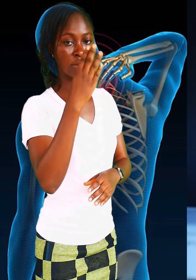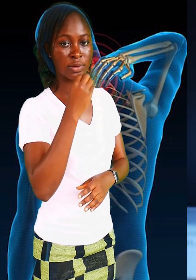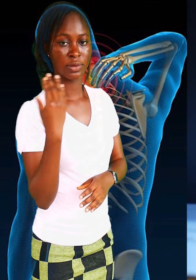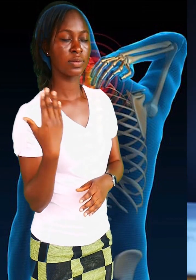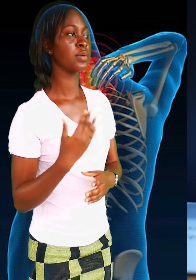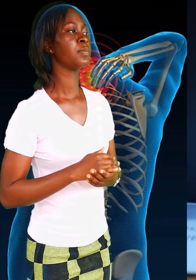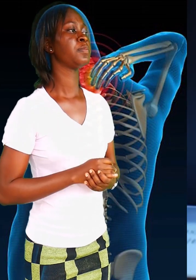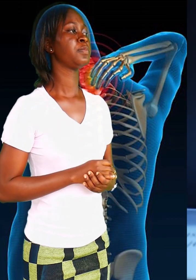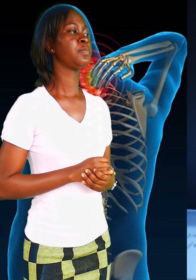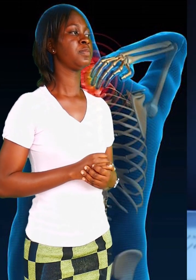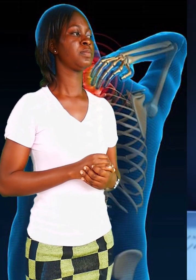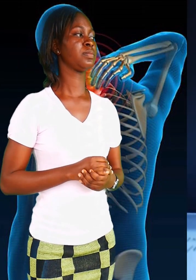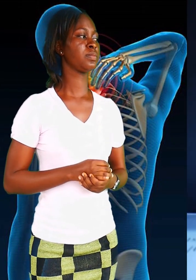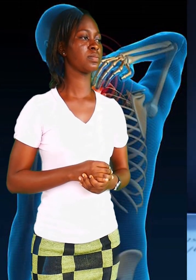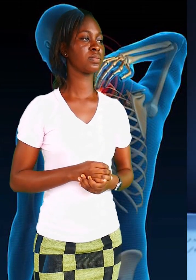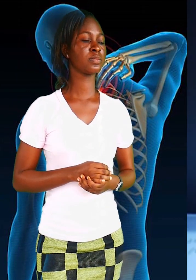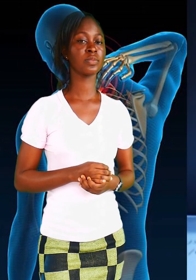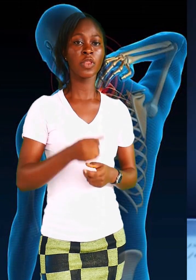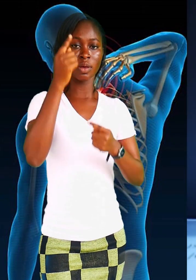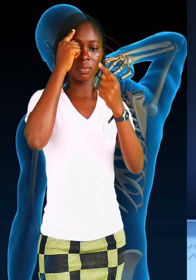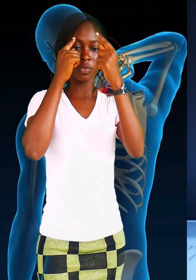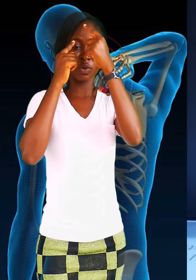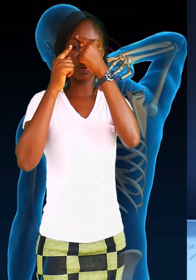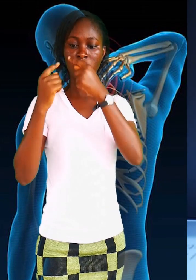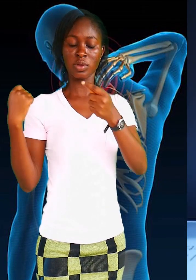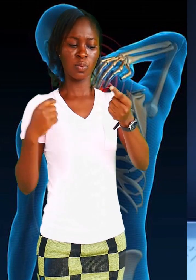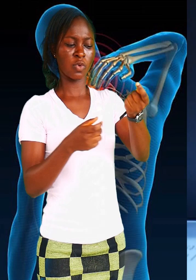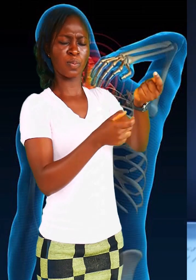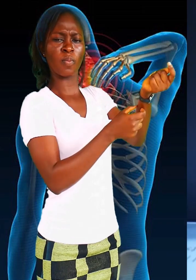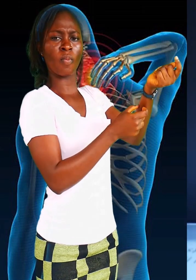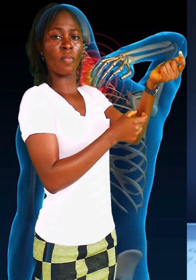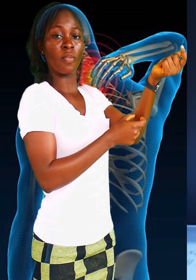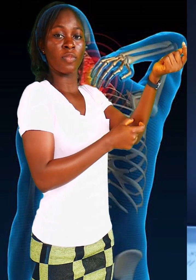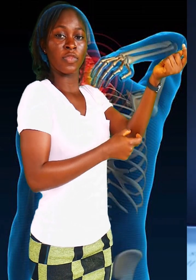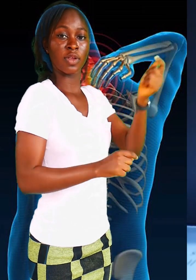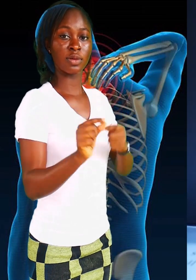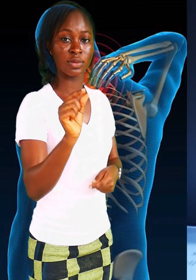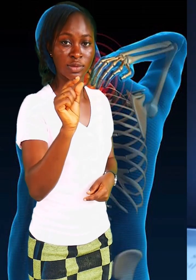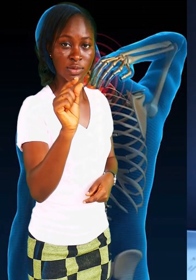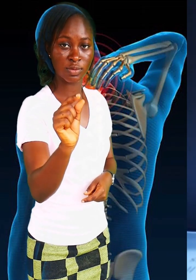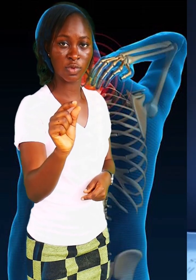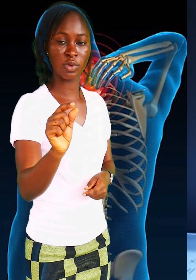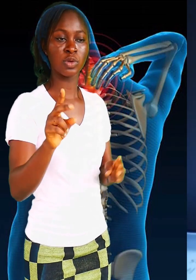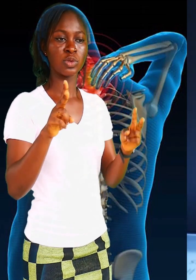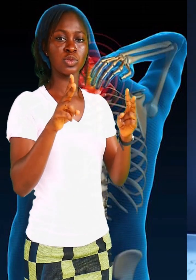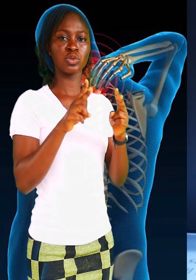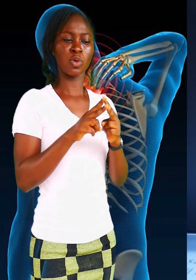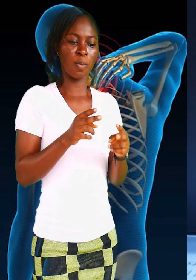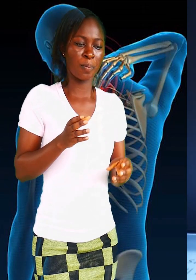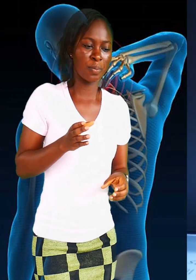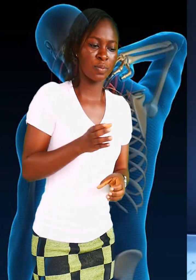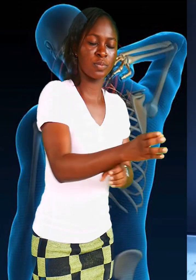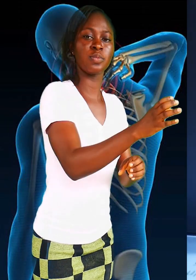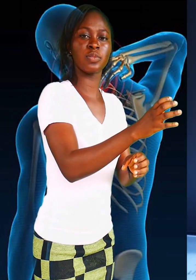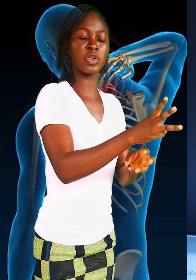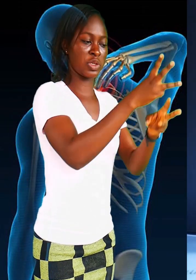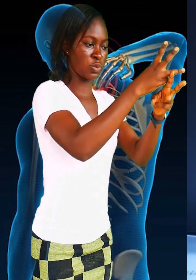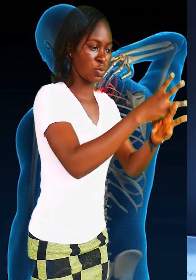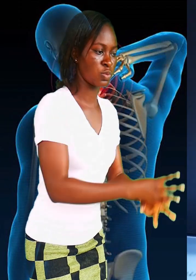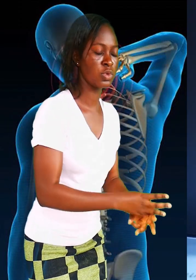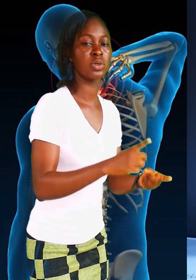se e da ho se ya e san se e ha na kan kum kakra nti e be ma apia kasa we no e ke